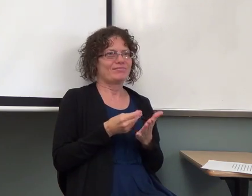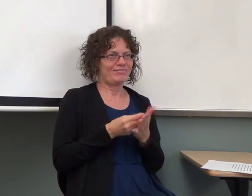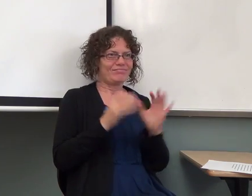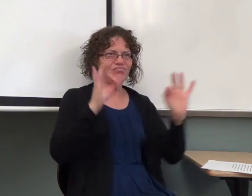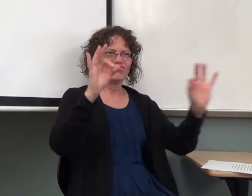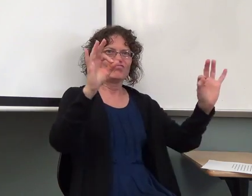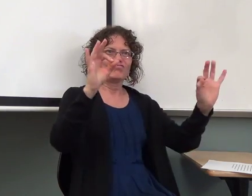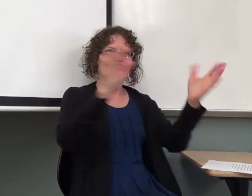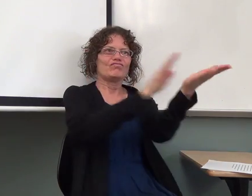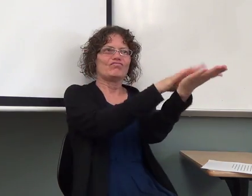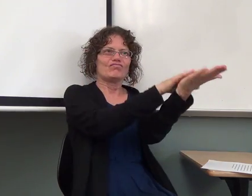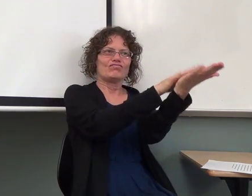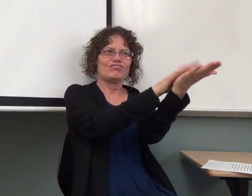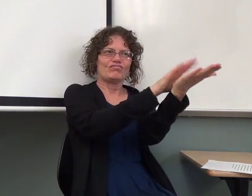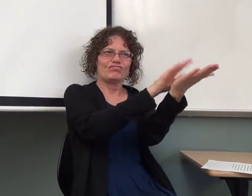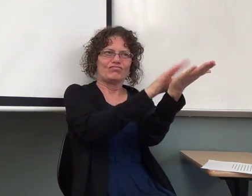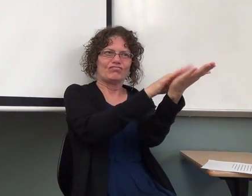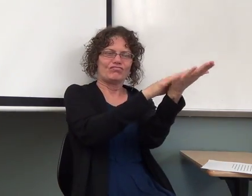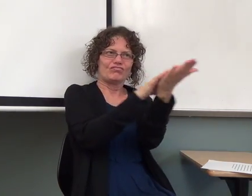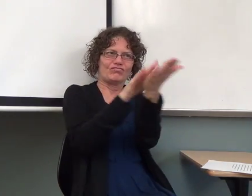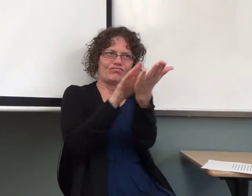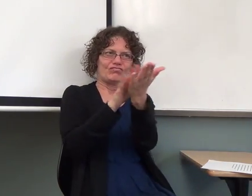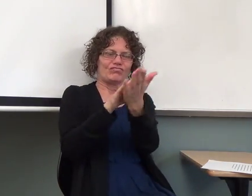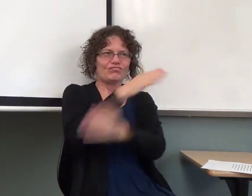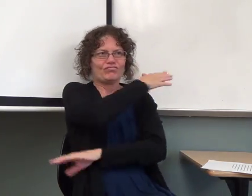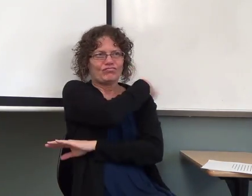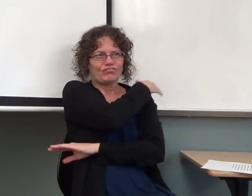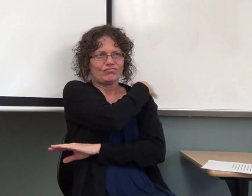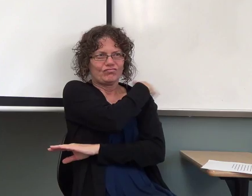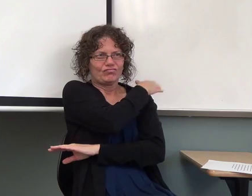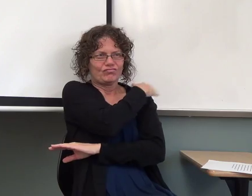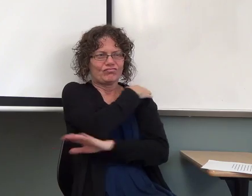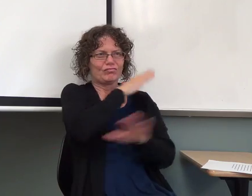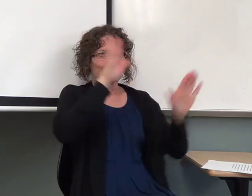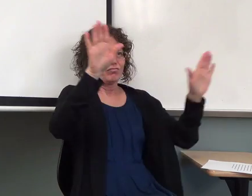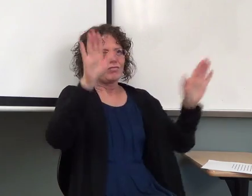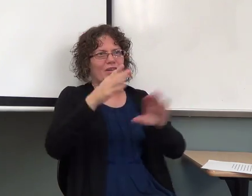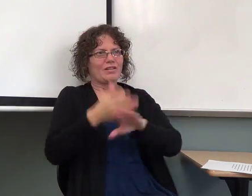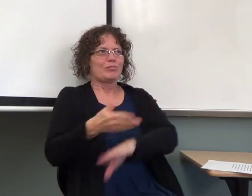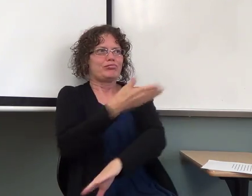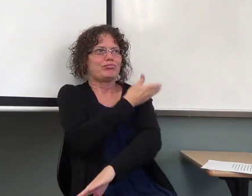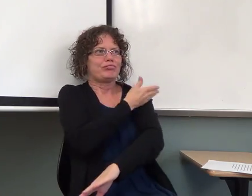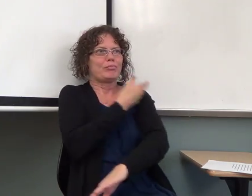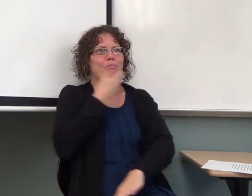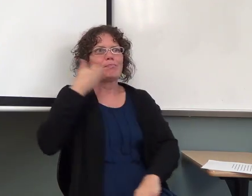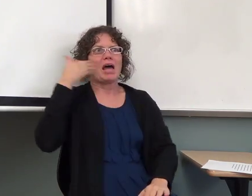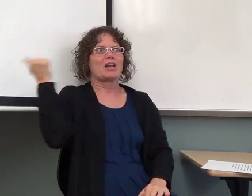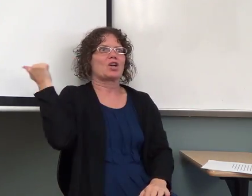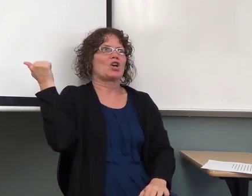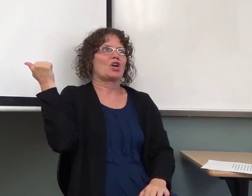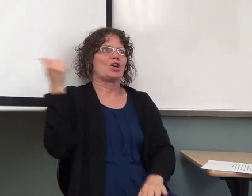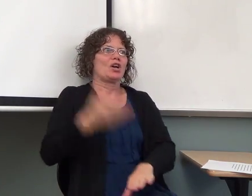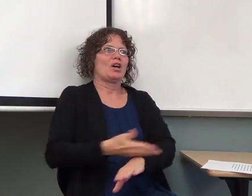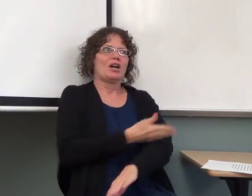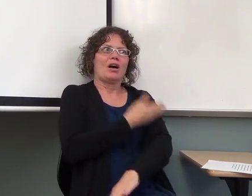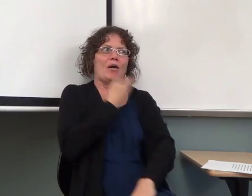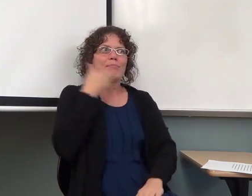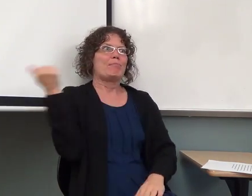you guys. Give yourselves a round of applause. That was awesome. That was way better. Way better. Way better. Way Are better. you gonna give than us the a result,